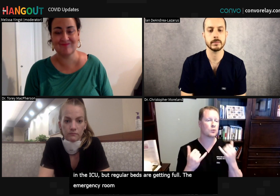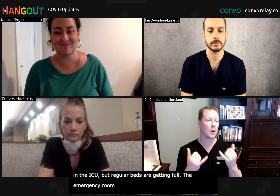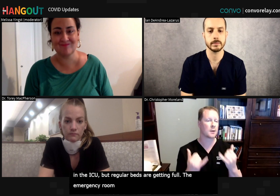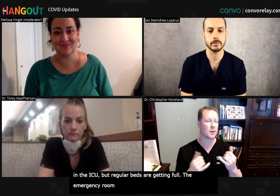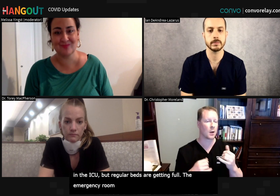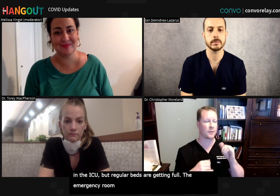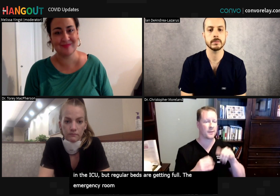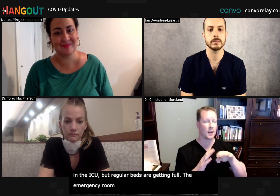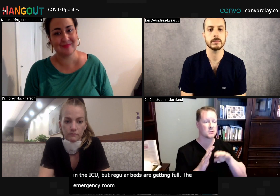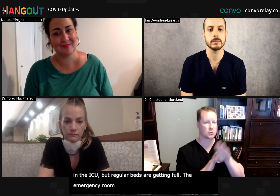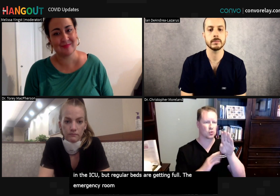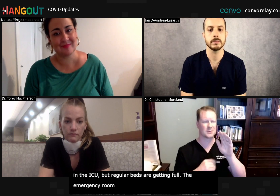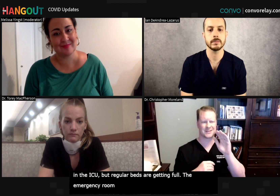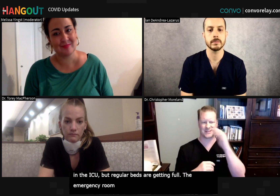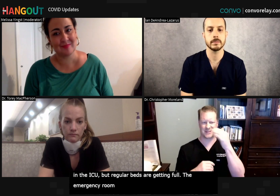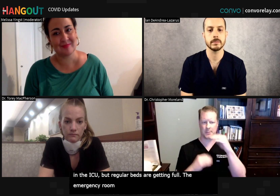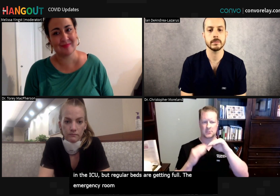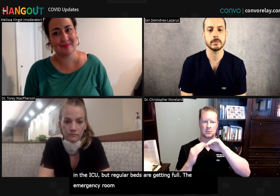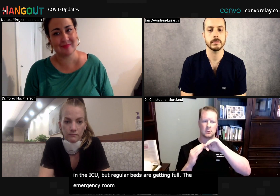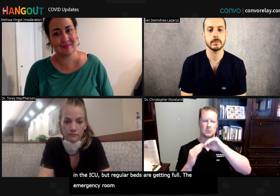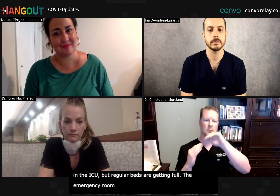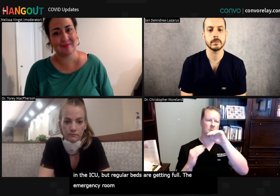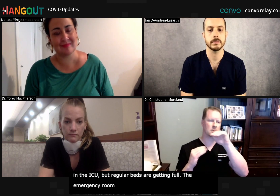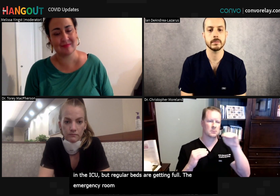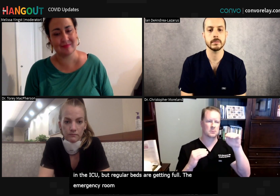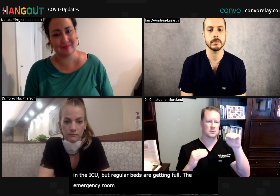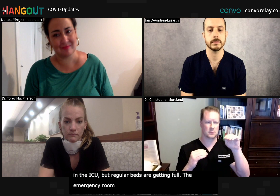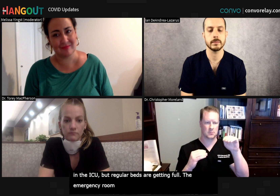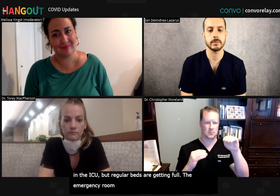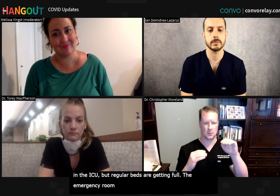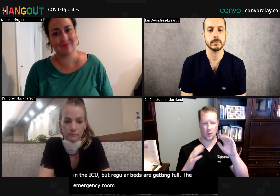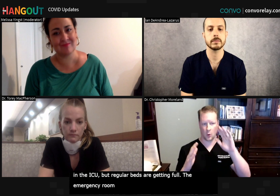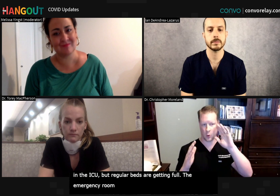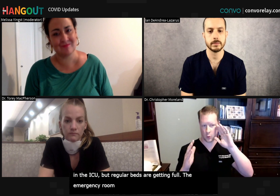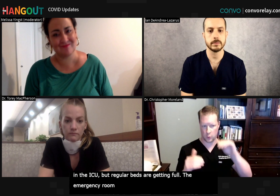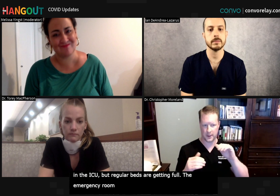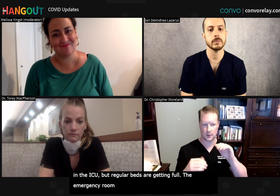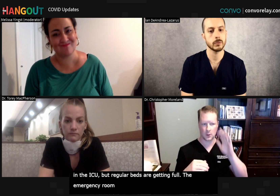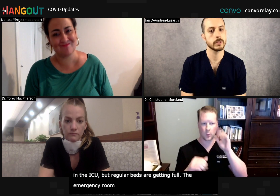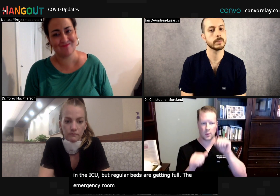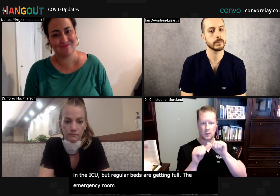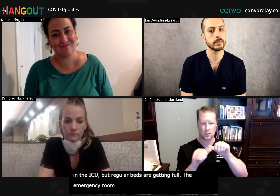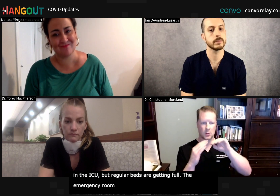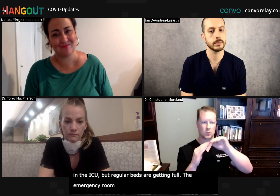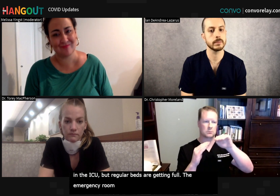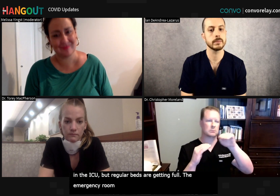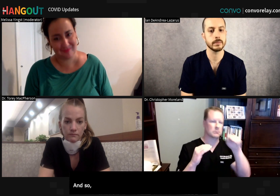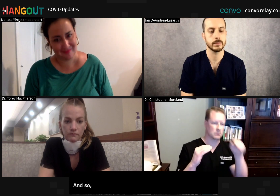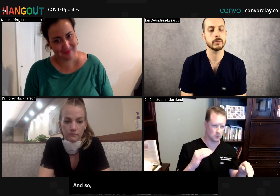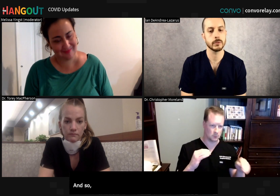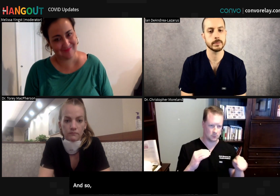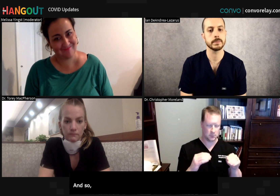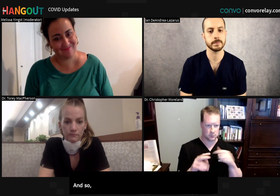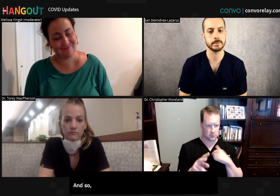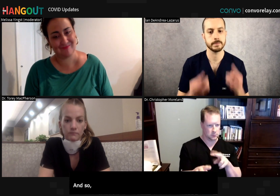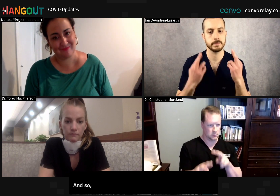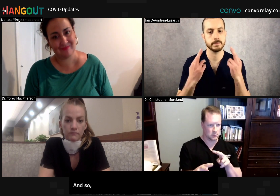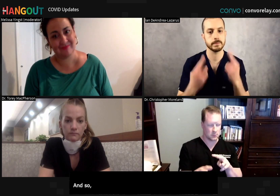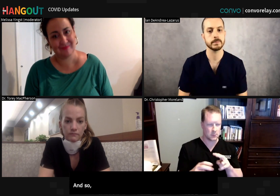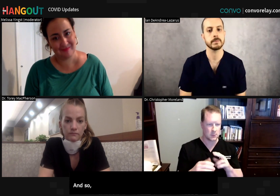their waiting rooms frequently. And so we seem to be at the peak right now. We're hopeful that we're at the peak and we're going to start to see